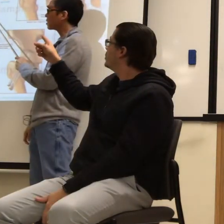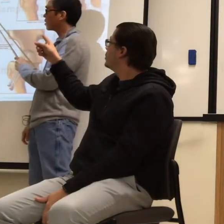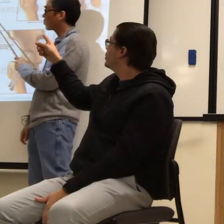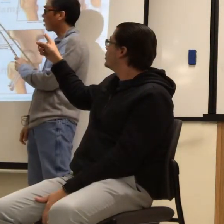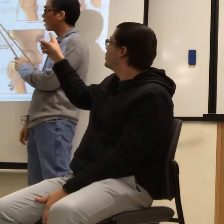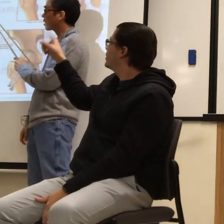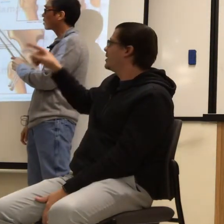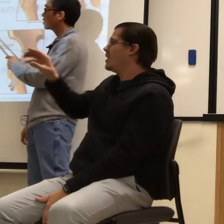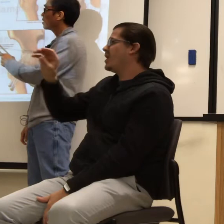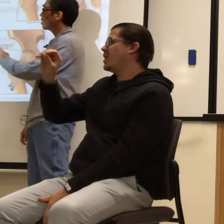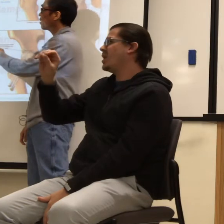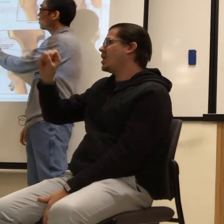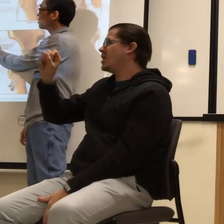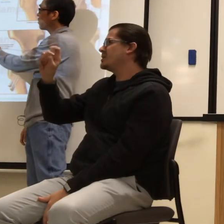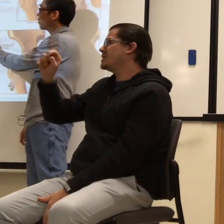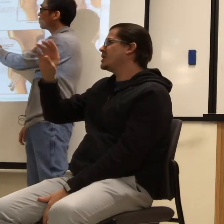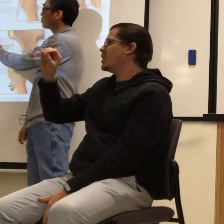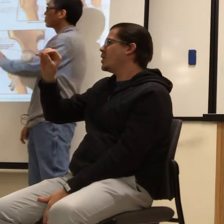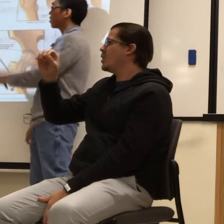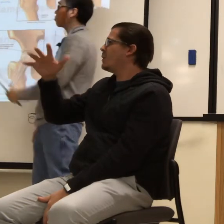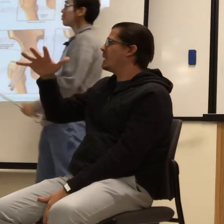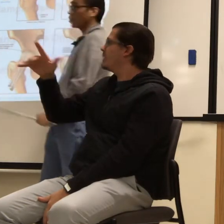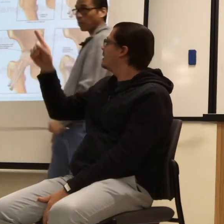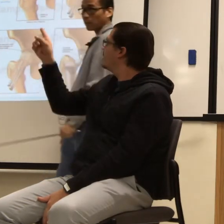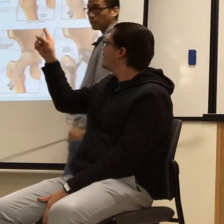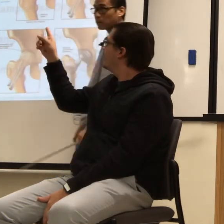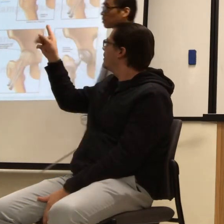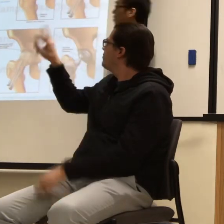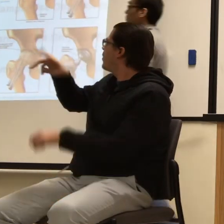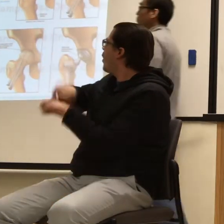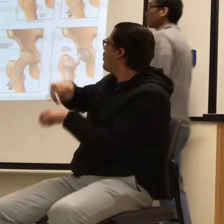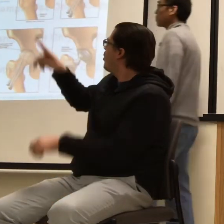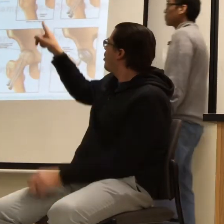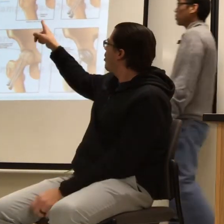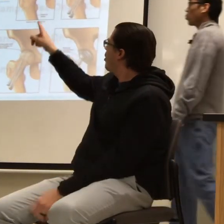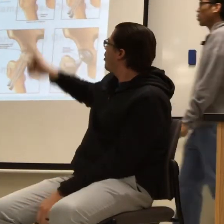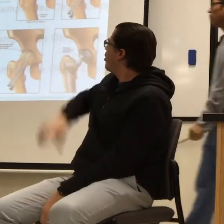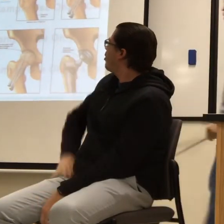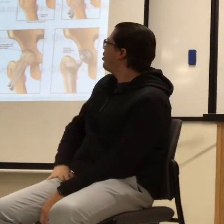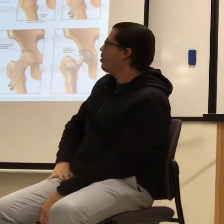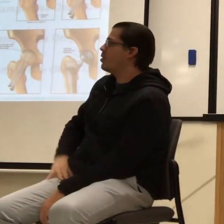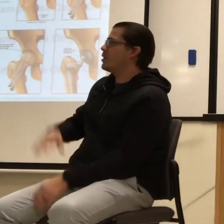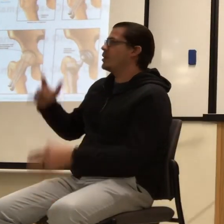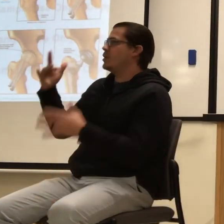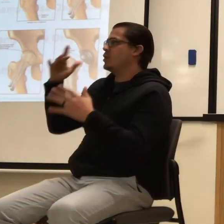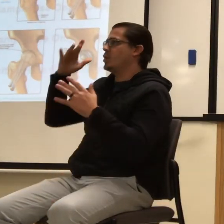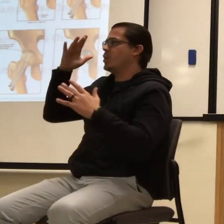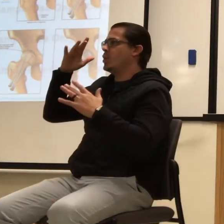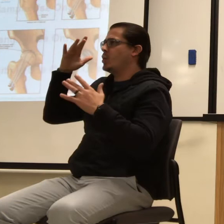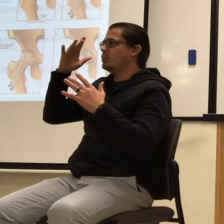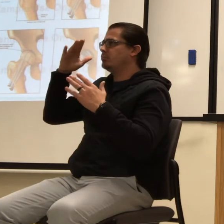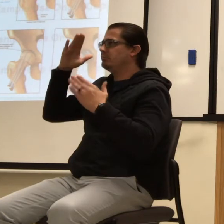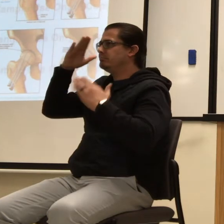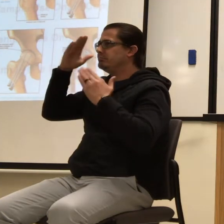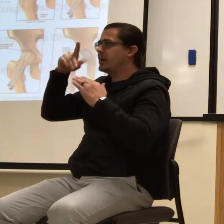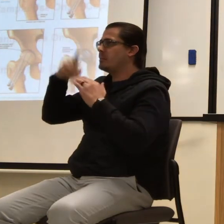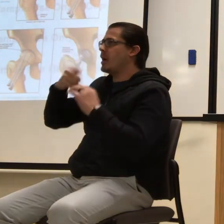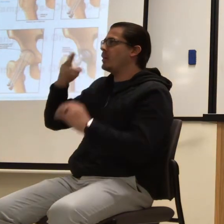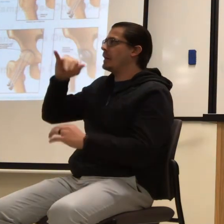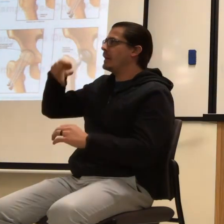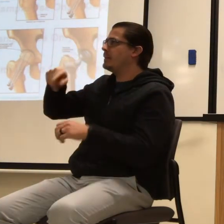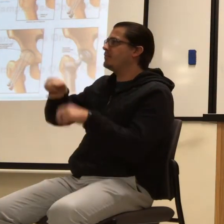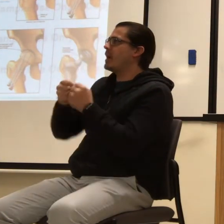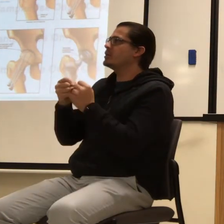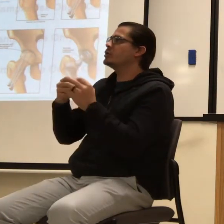could be osteoporotic. This bone is probably normal. You worry about hip fractures and bones